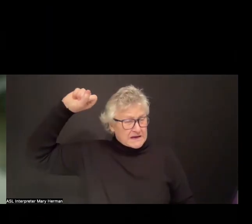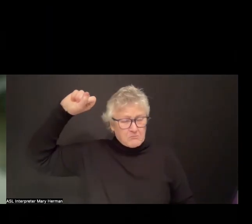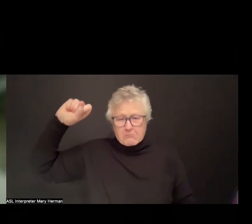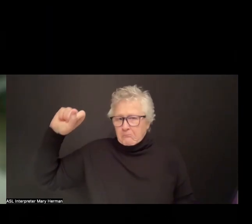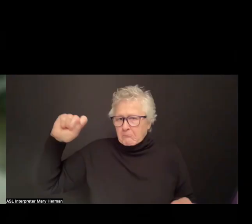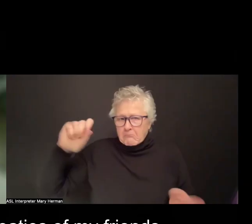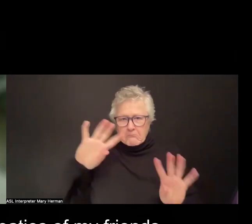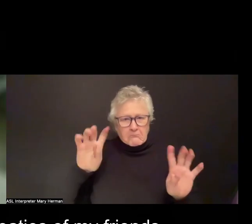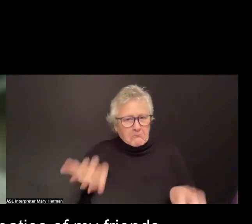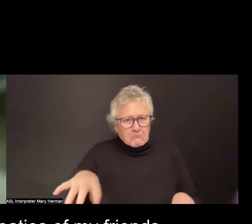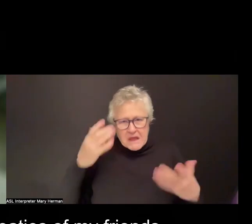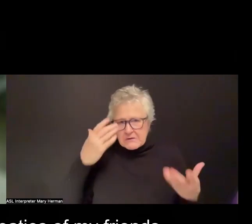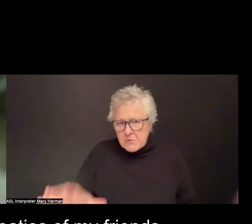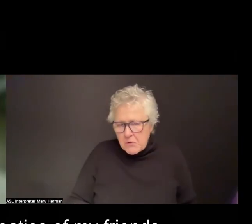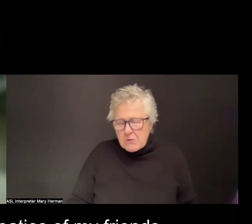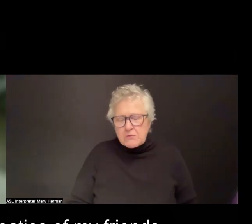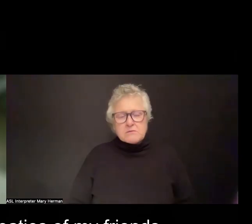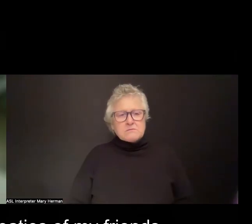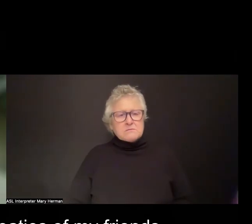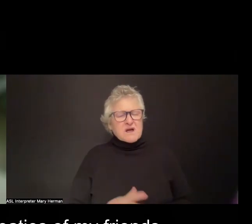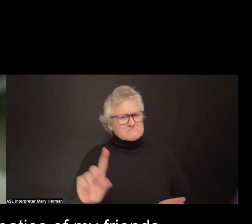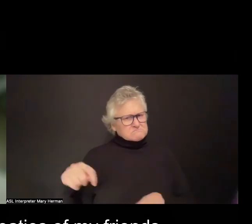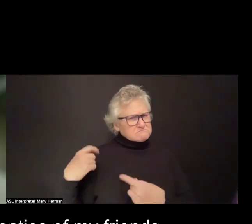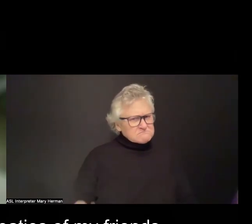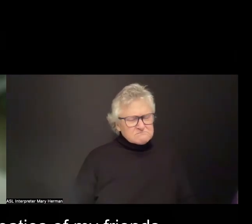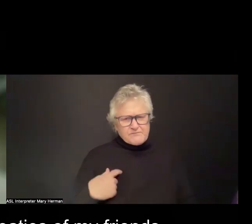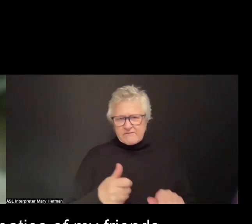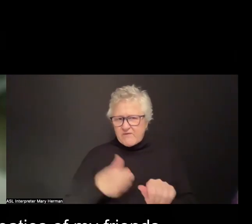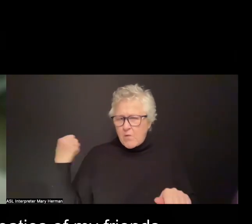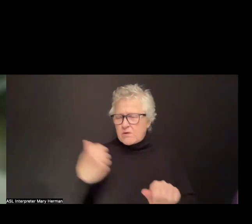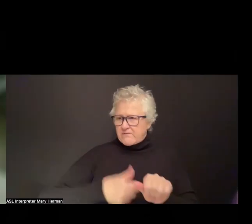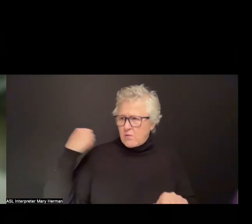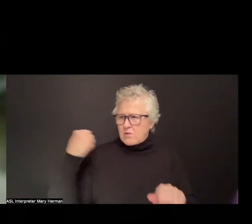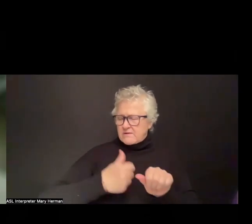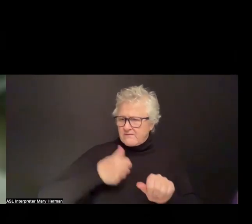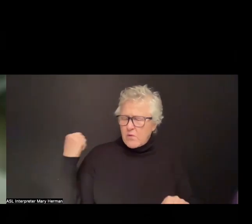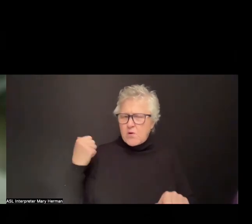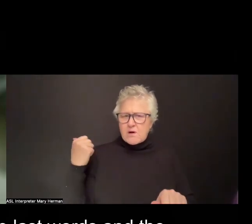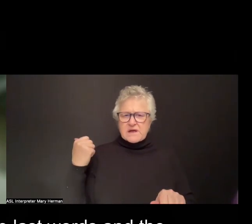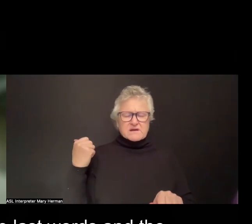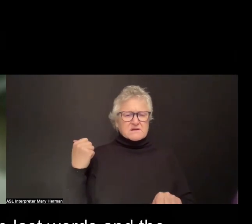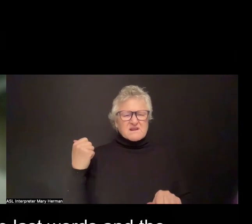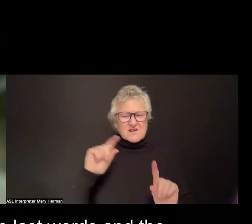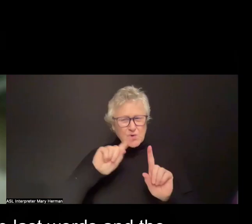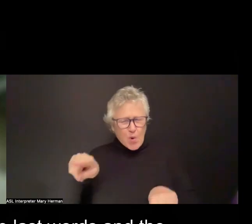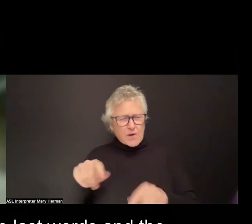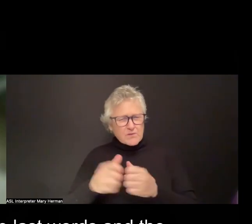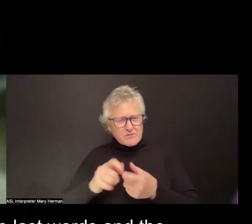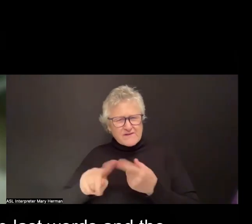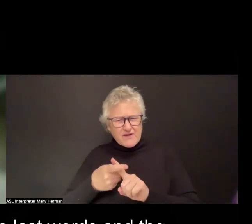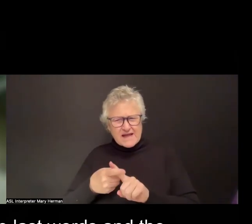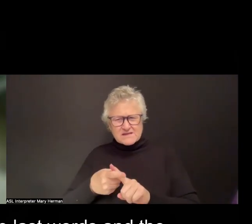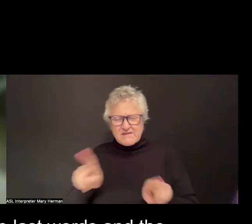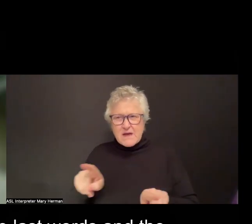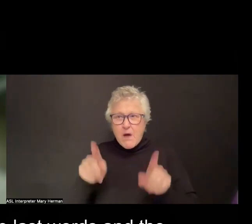them. I resisted the entreaties of my friends who wanted to be in amongst the throngs of onlookers, ears pricked for the last